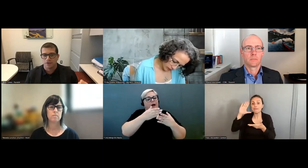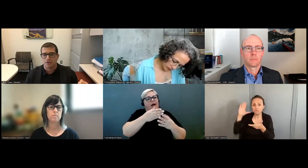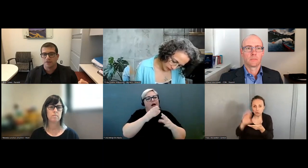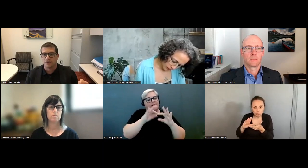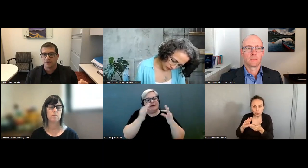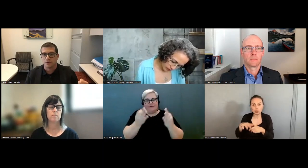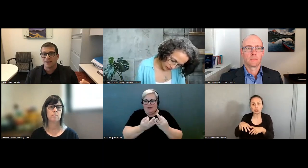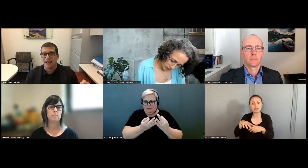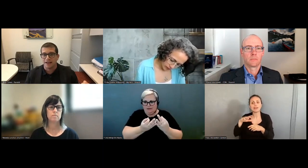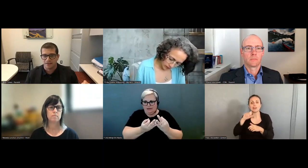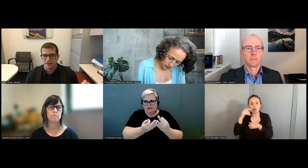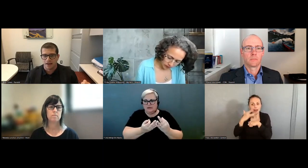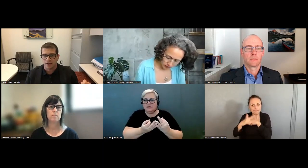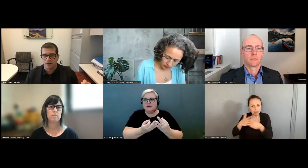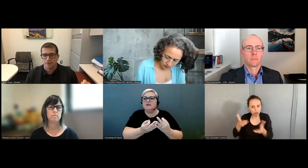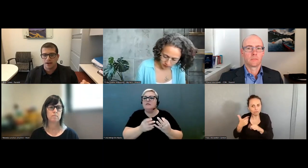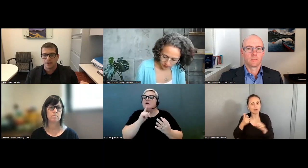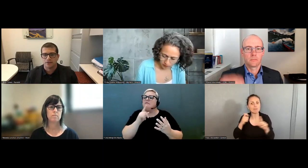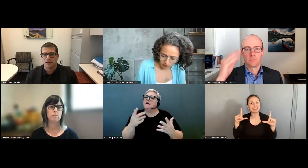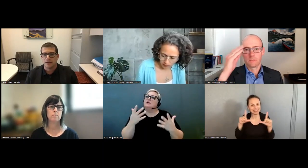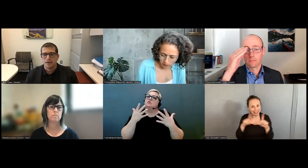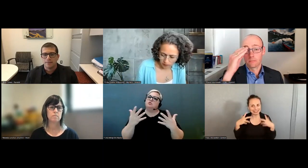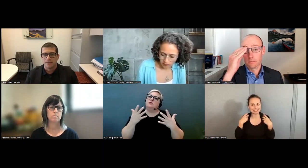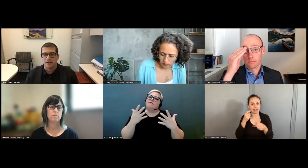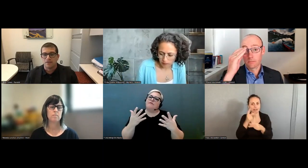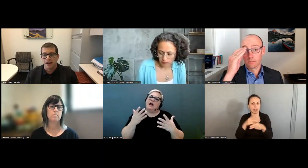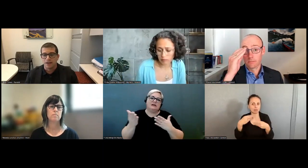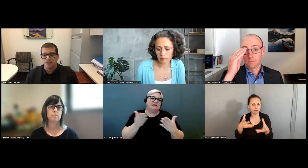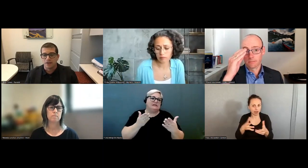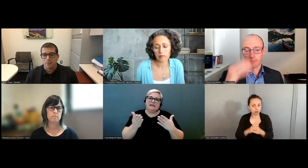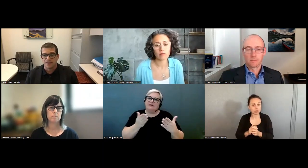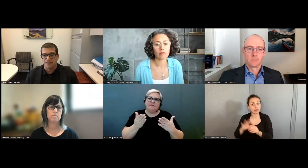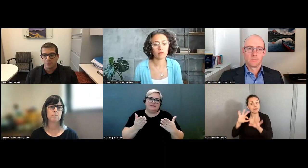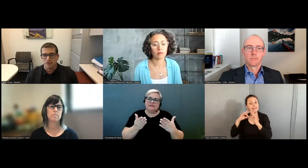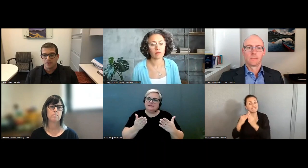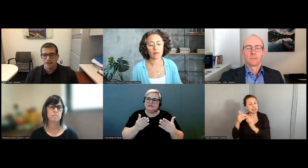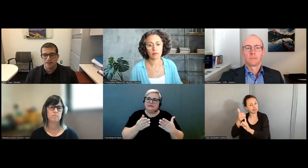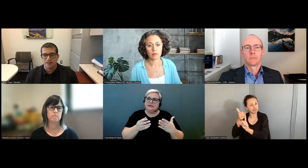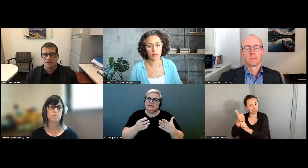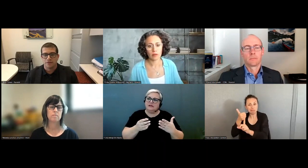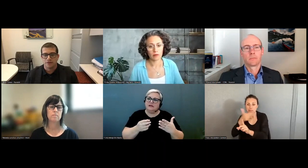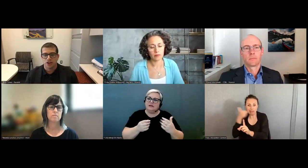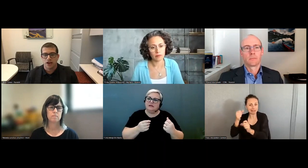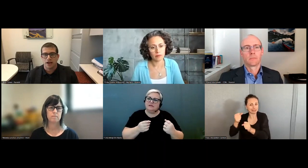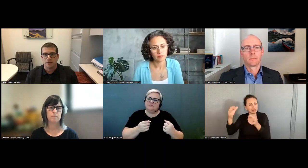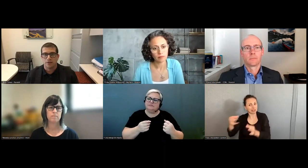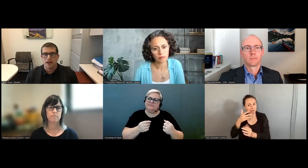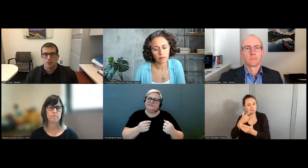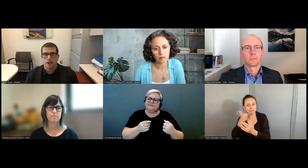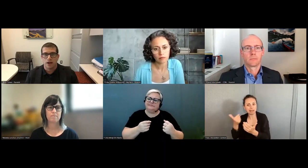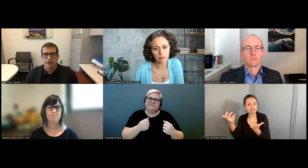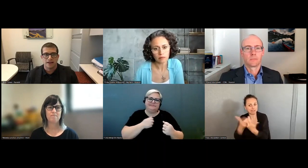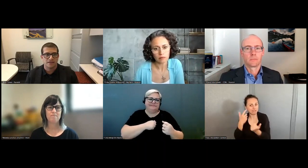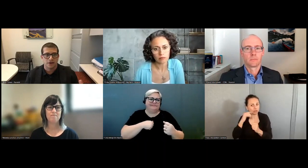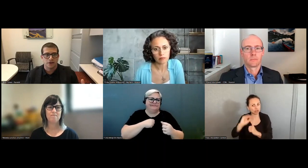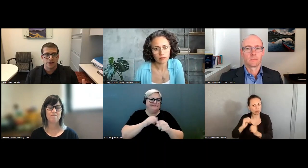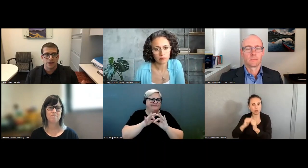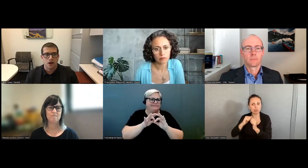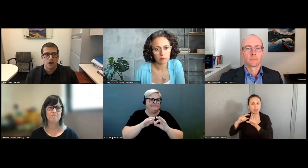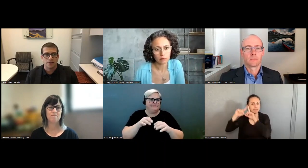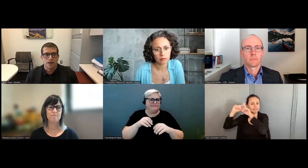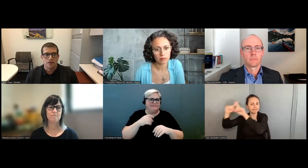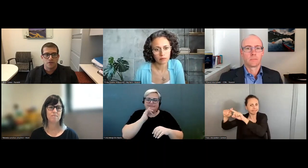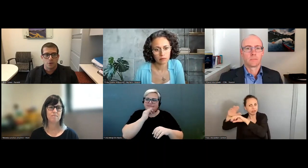unavailable services from licensed healthcare providers. And families are best able to assess the fit for their child without relying